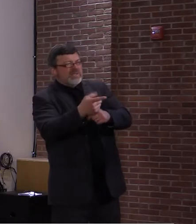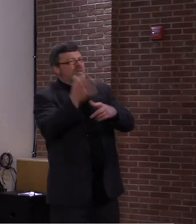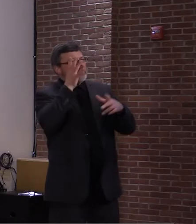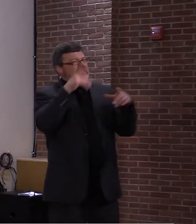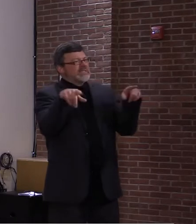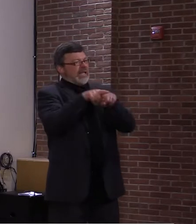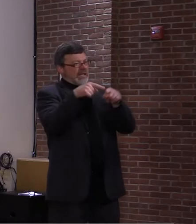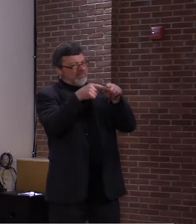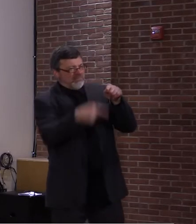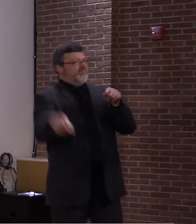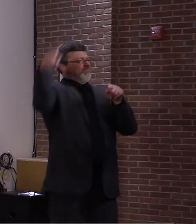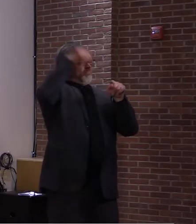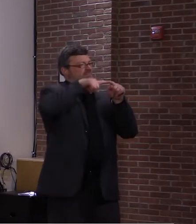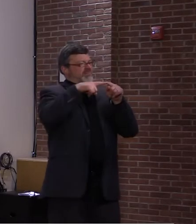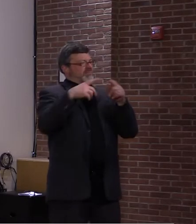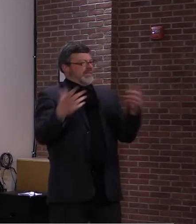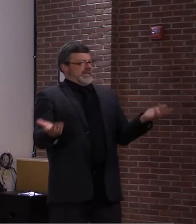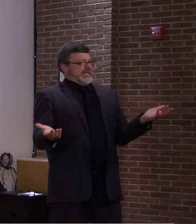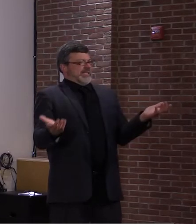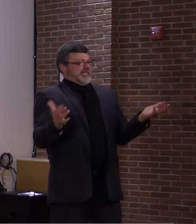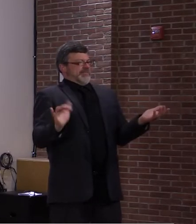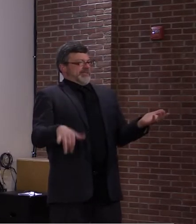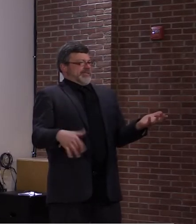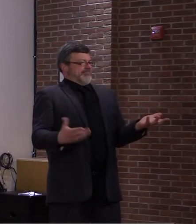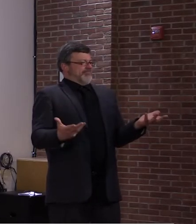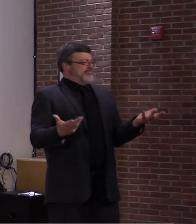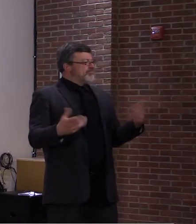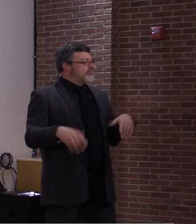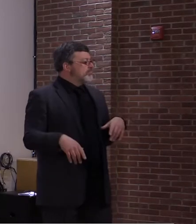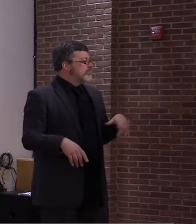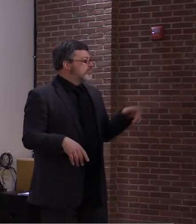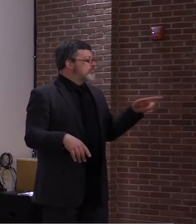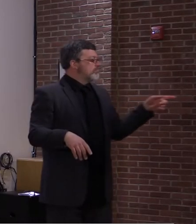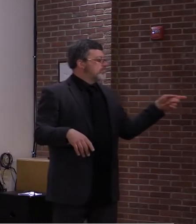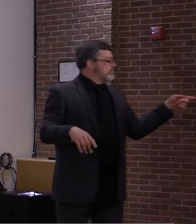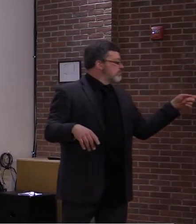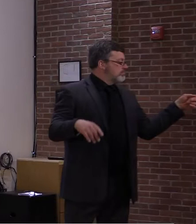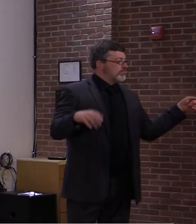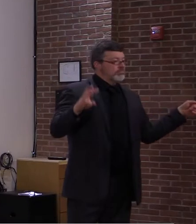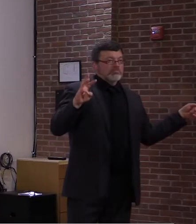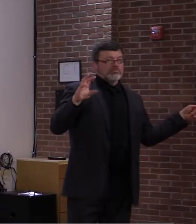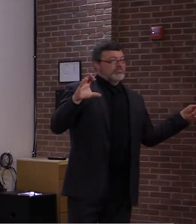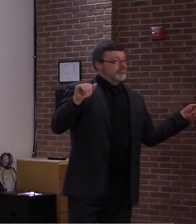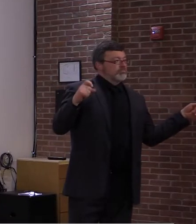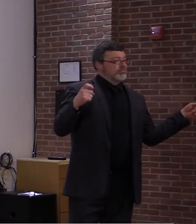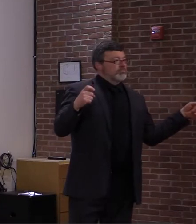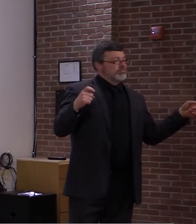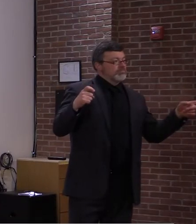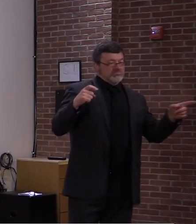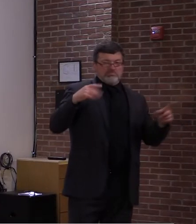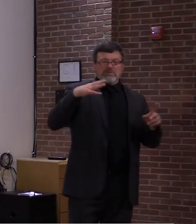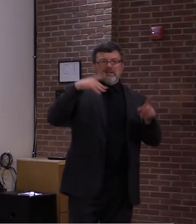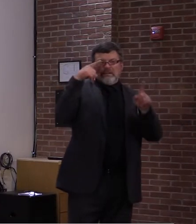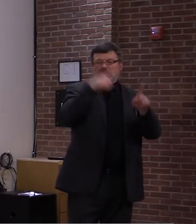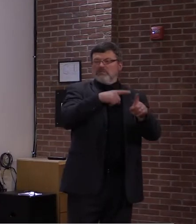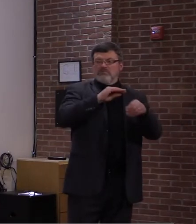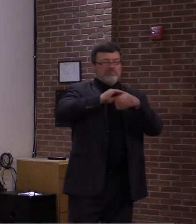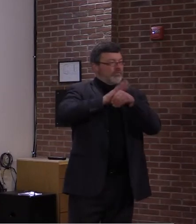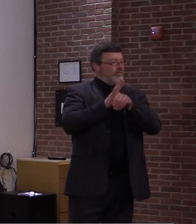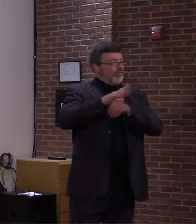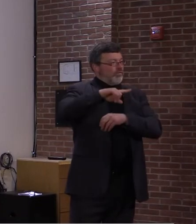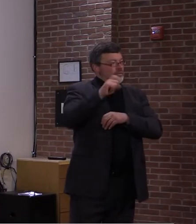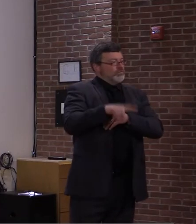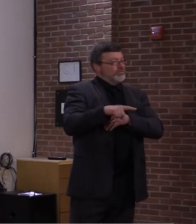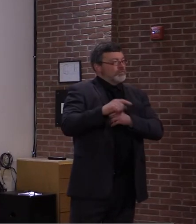Governor, I had a couple of questions about COVID for maybe yourself and Dr. Levine as well. It looks like there's at least